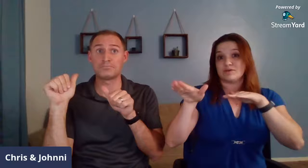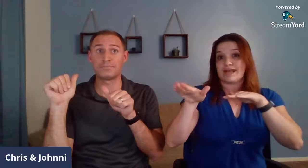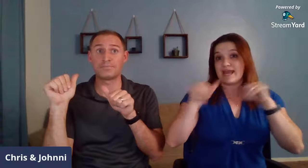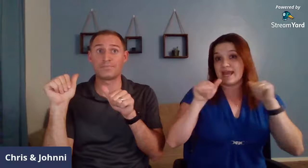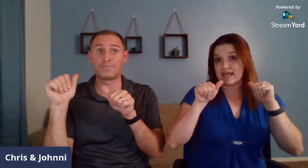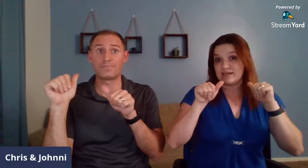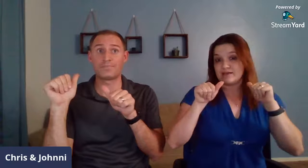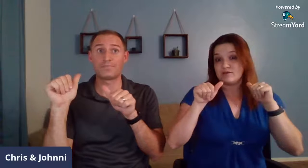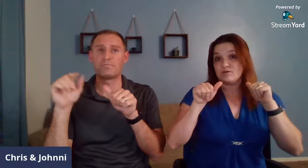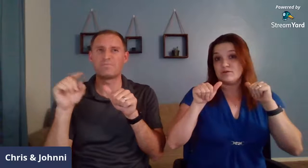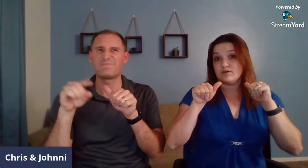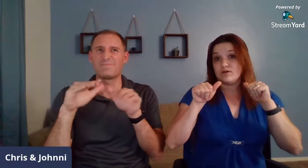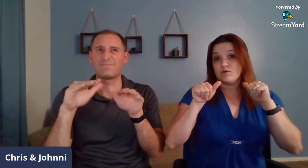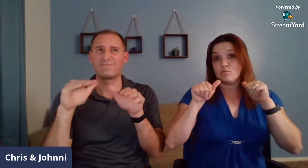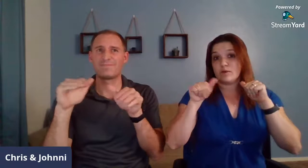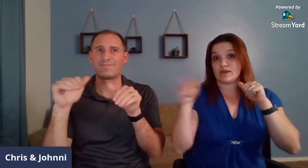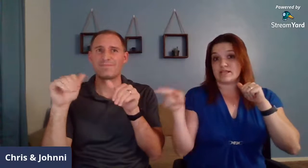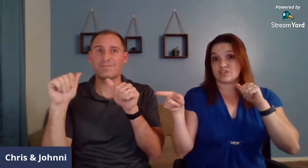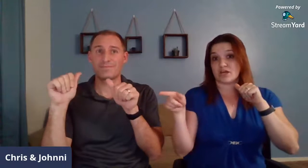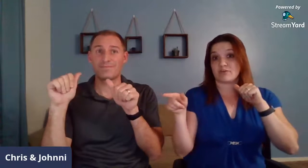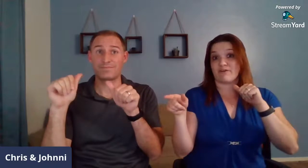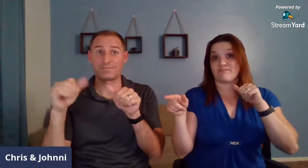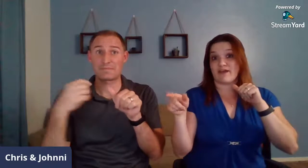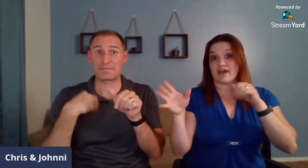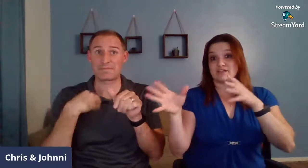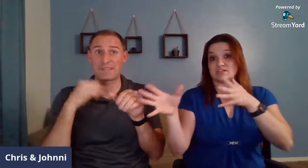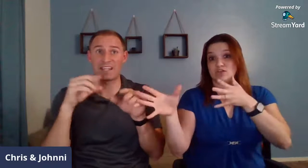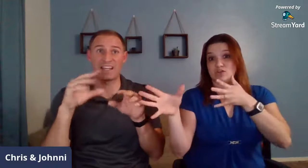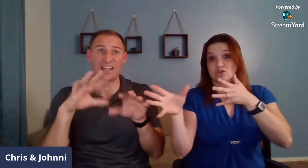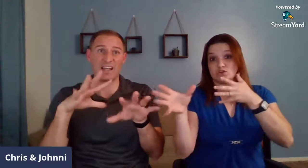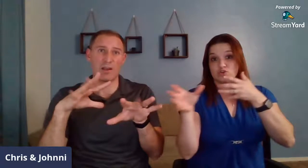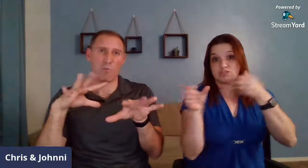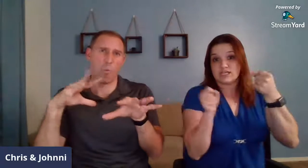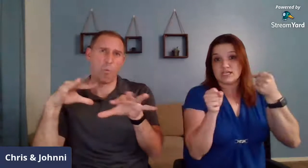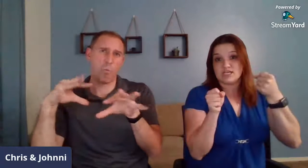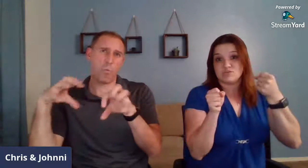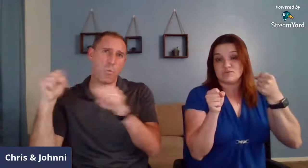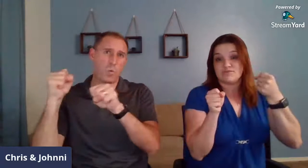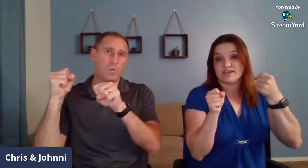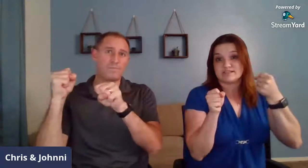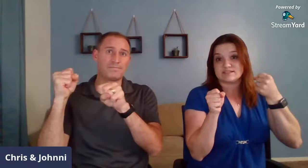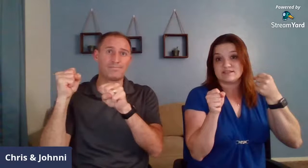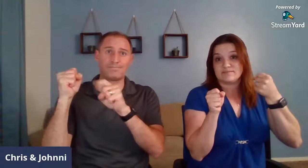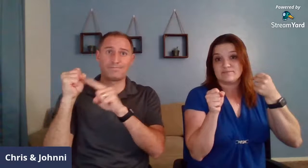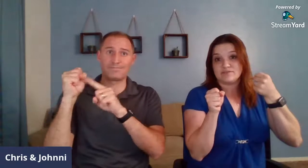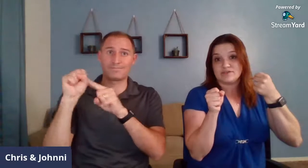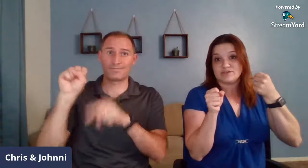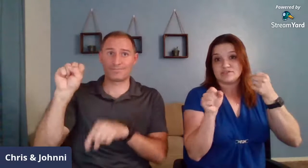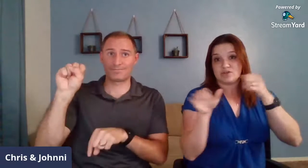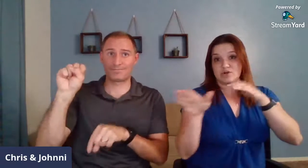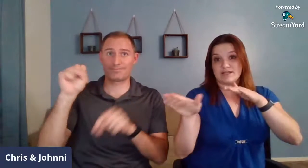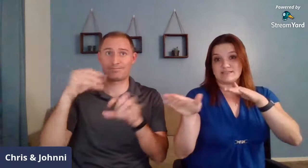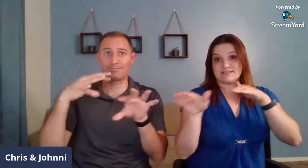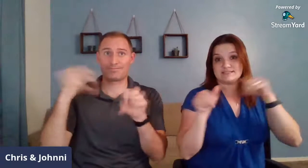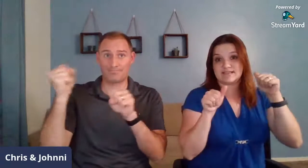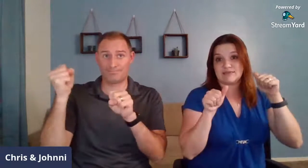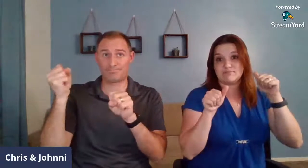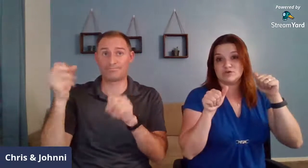an A. Where he's talking about fast goes into a fist. So it's the same